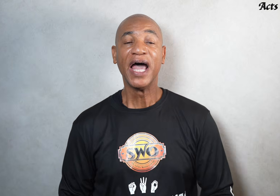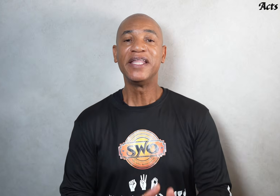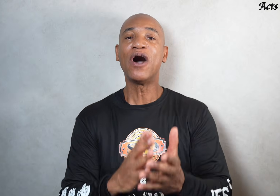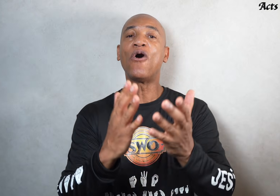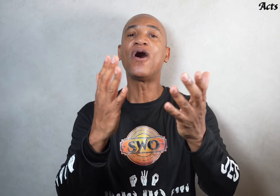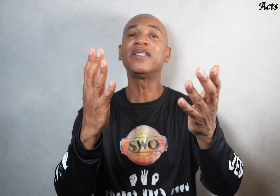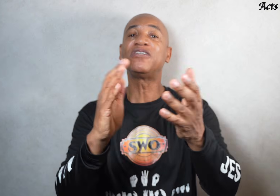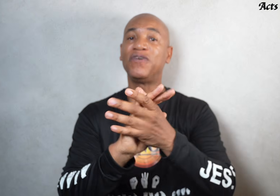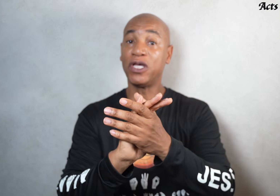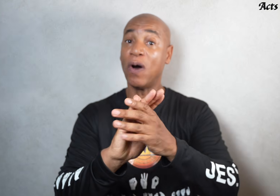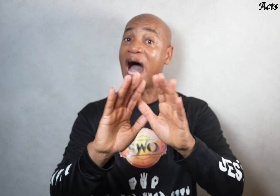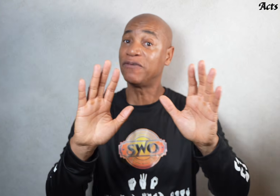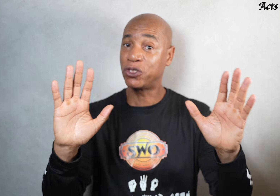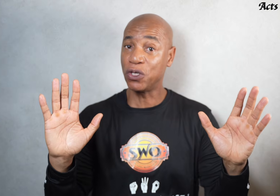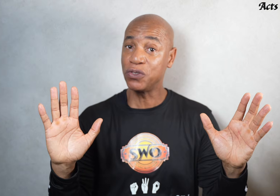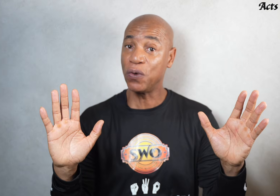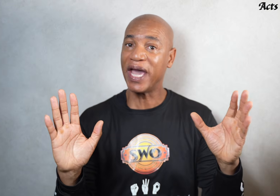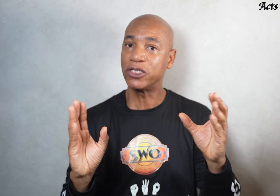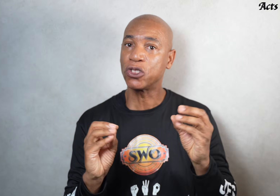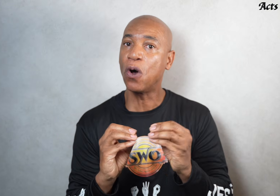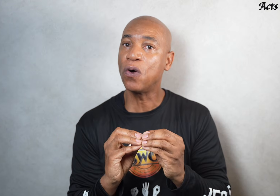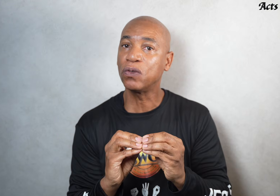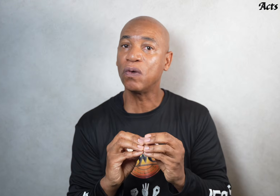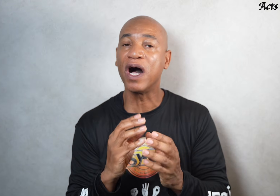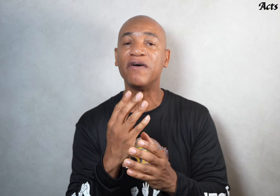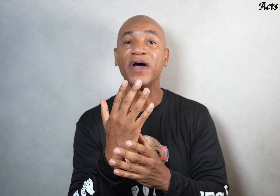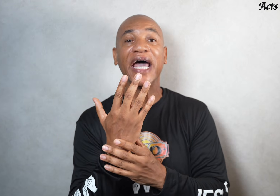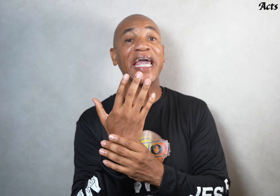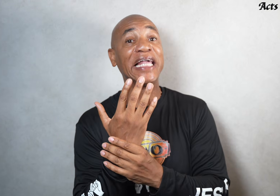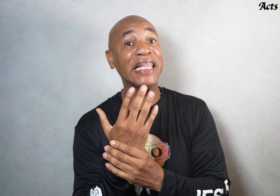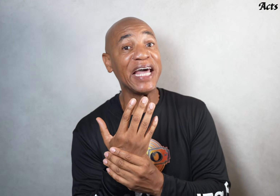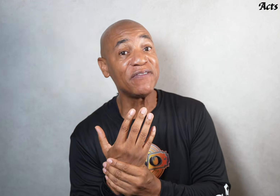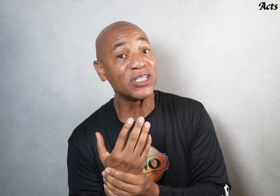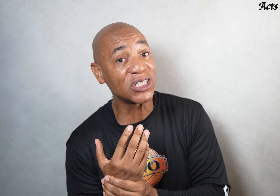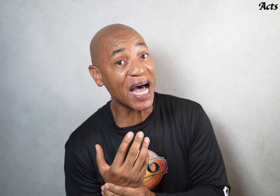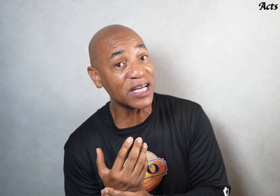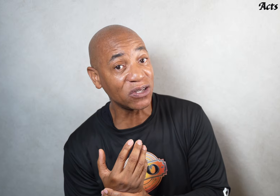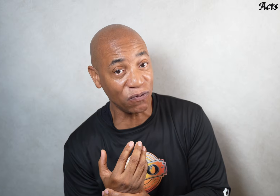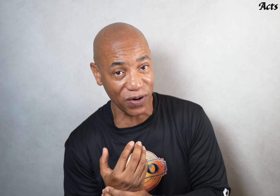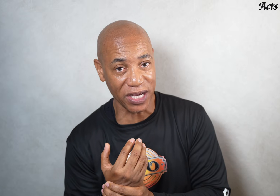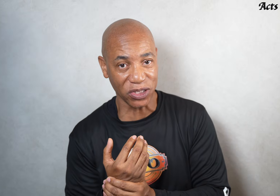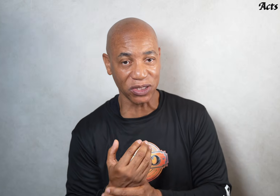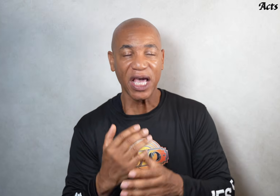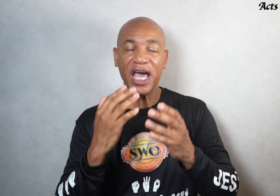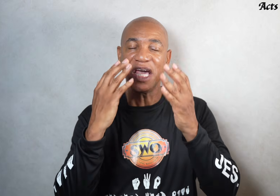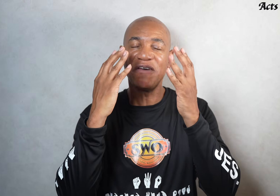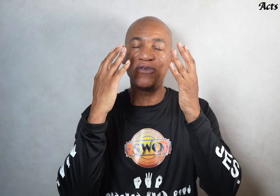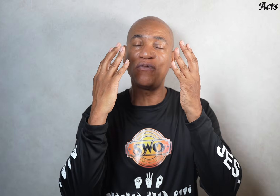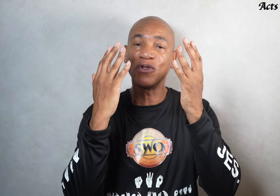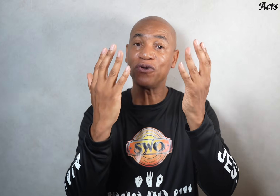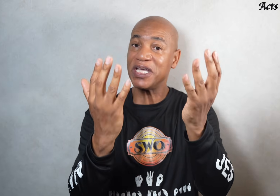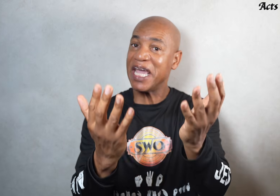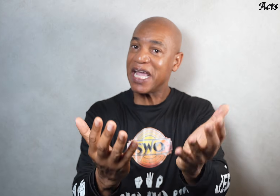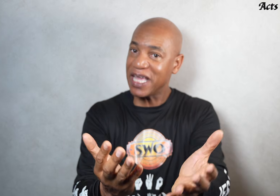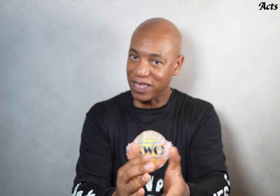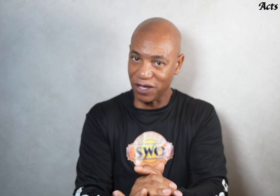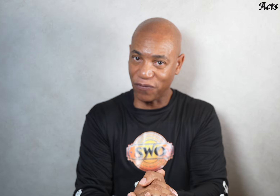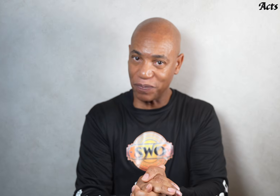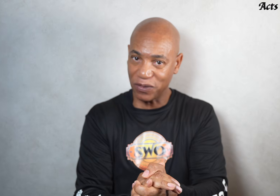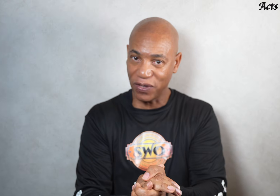Now on this video, I've shown you a total of 11 signs and phrases. If you've learned anything from this